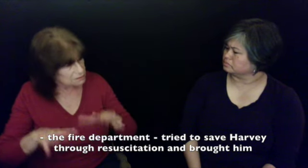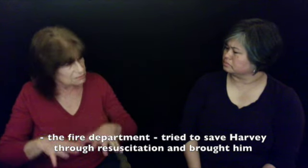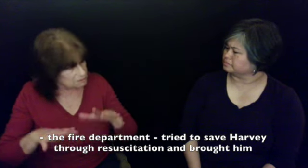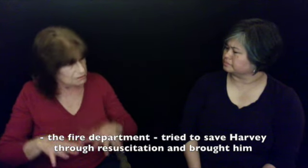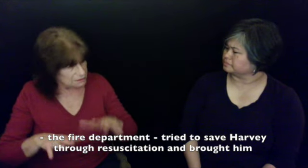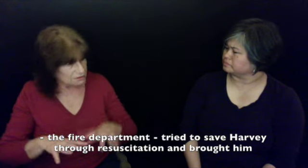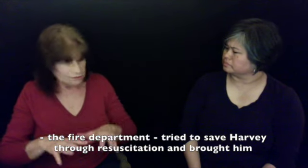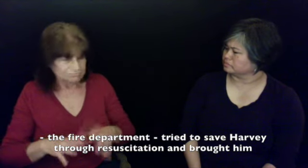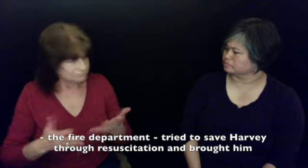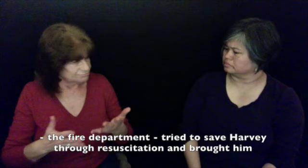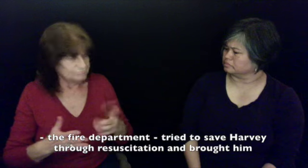him